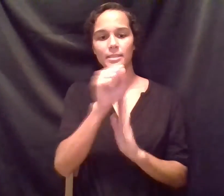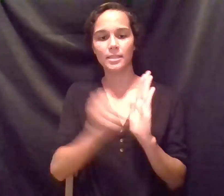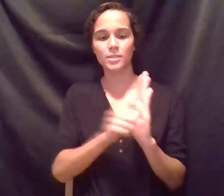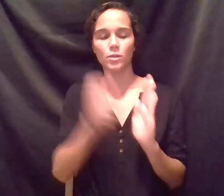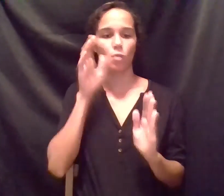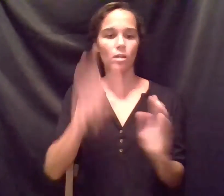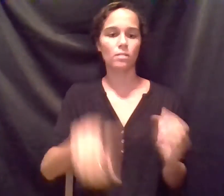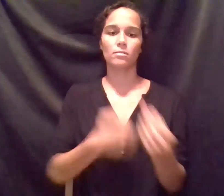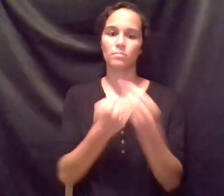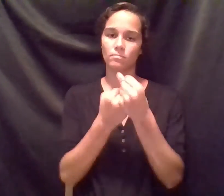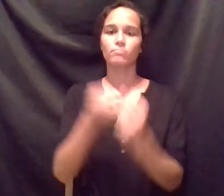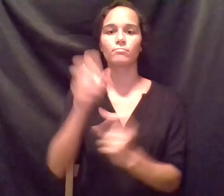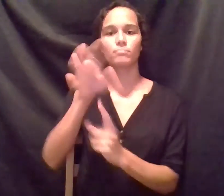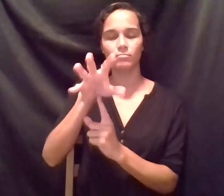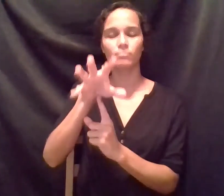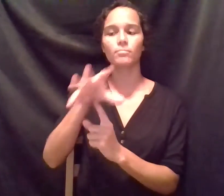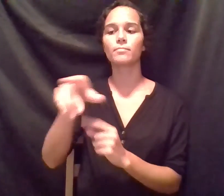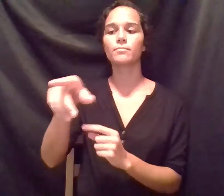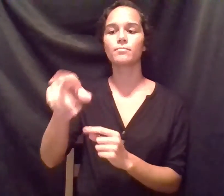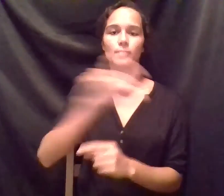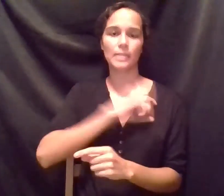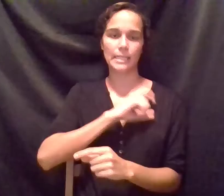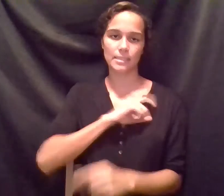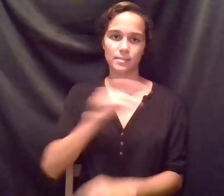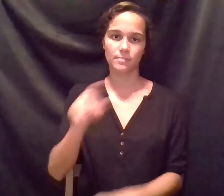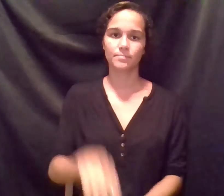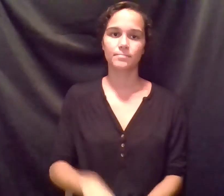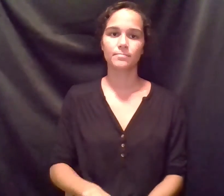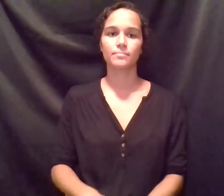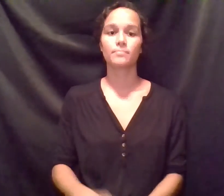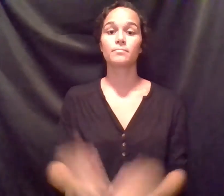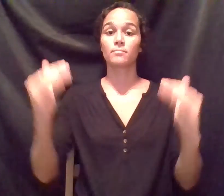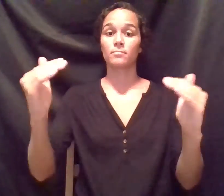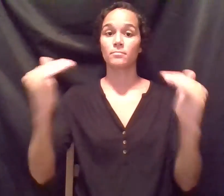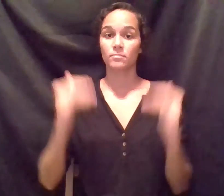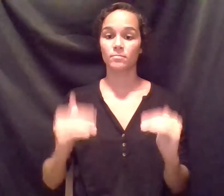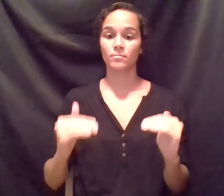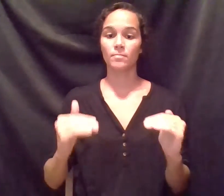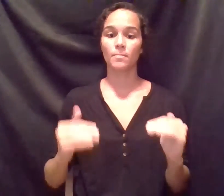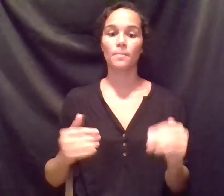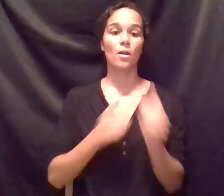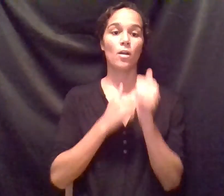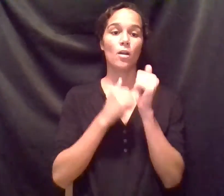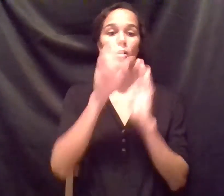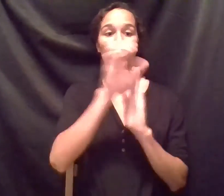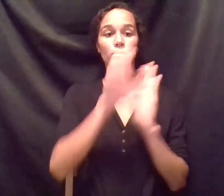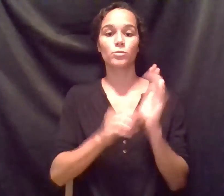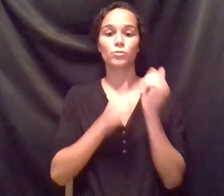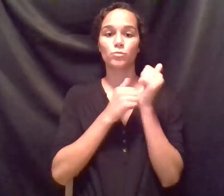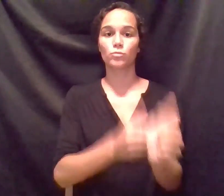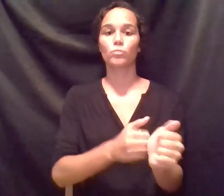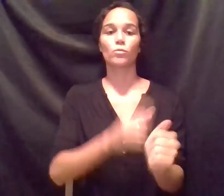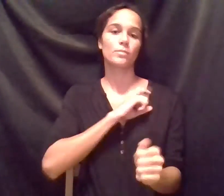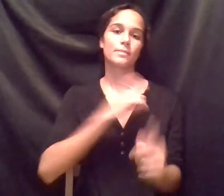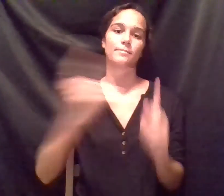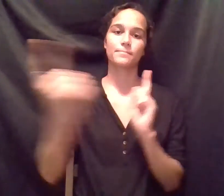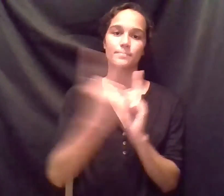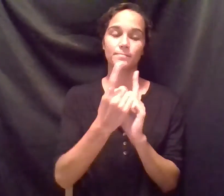police encounters. What are police allowed to do? There's a couple standards, and depending on the standard, they can do different